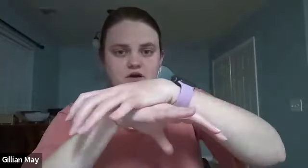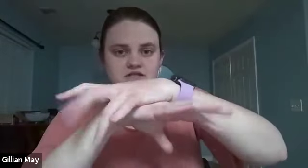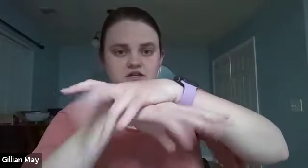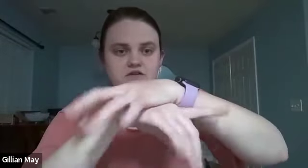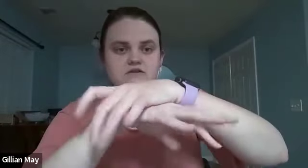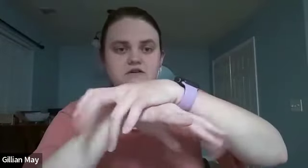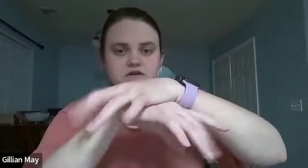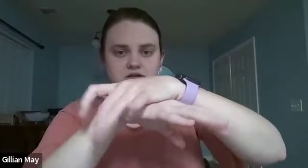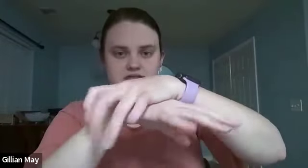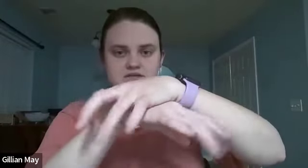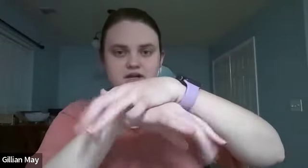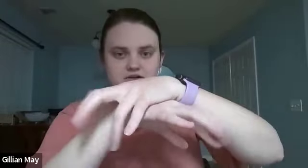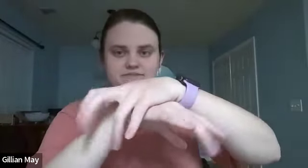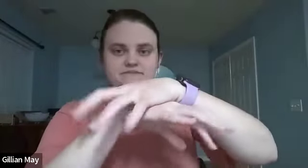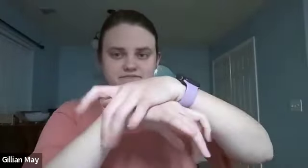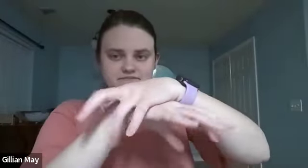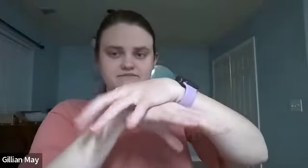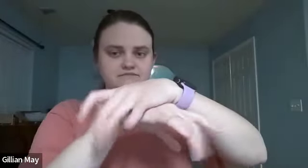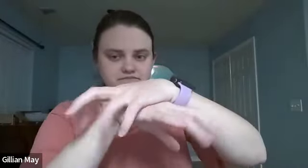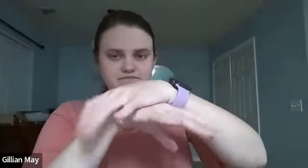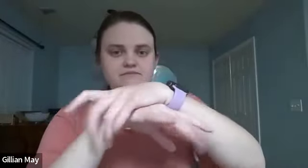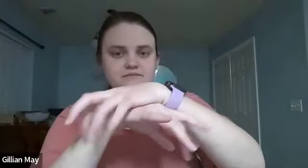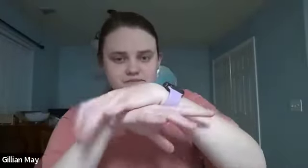across each other. Spider.